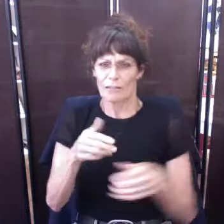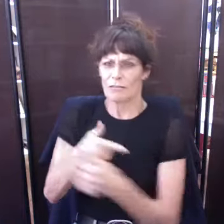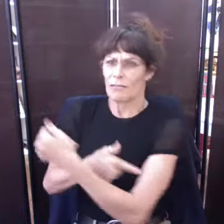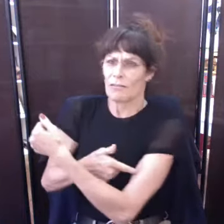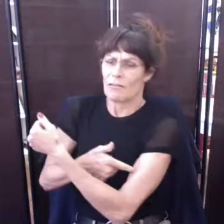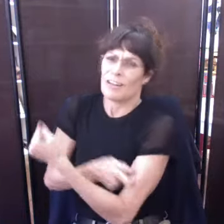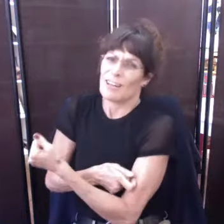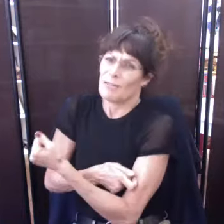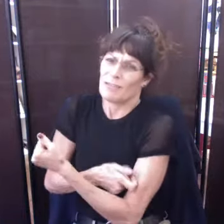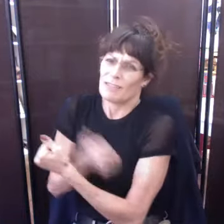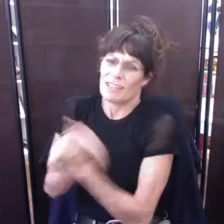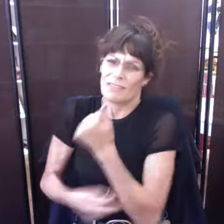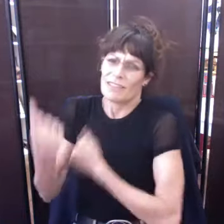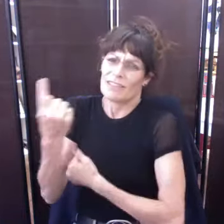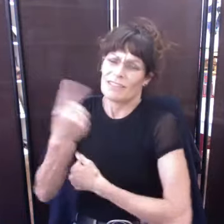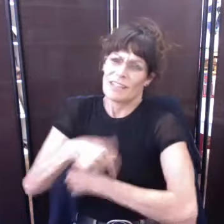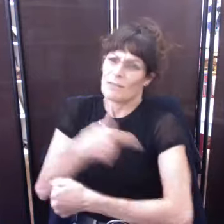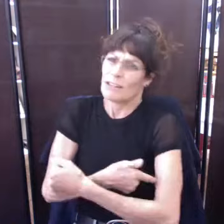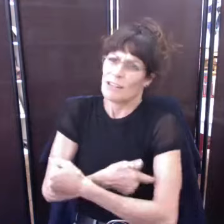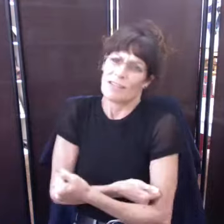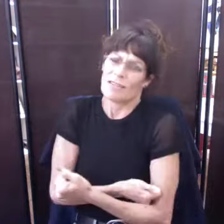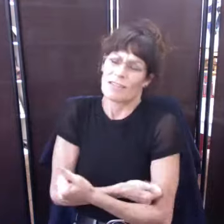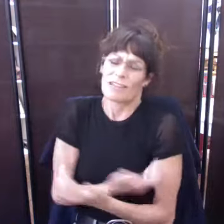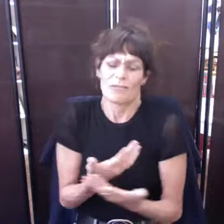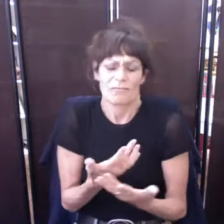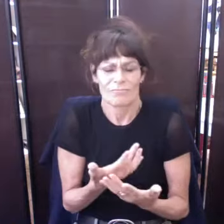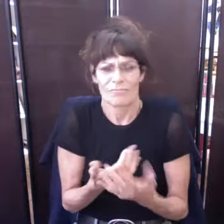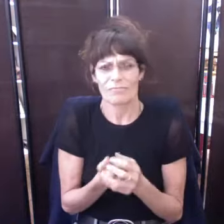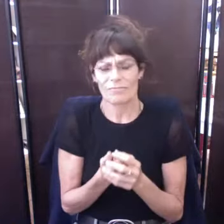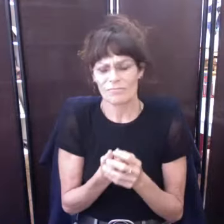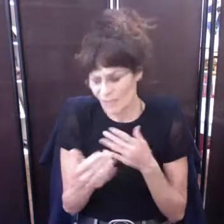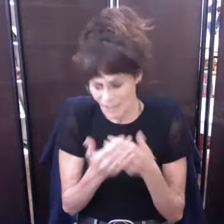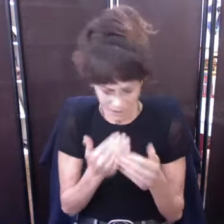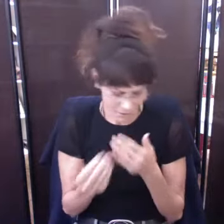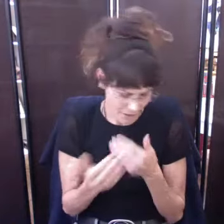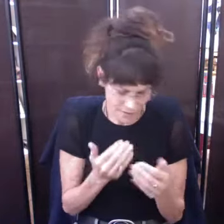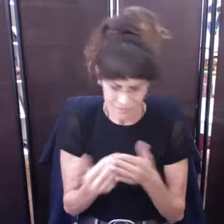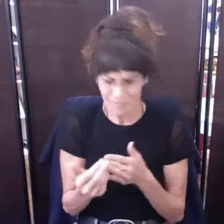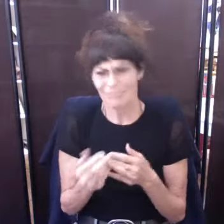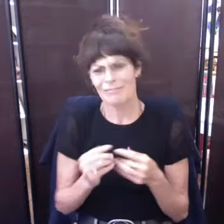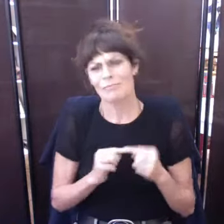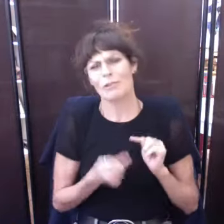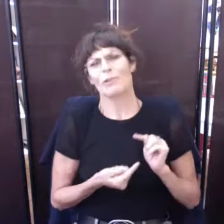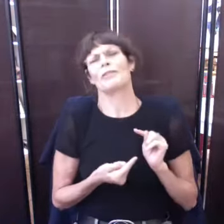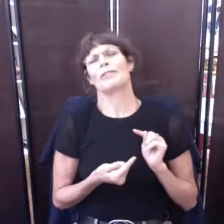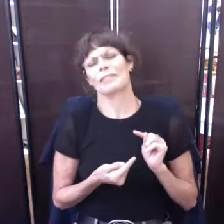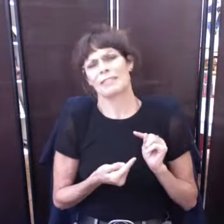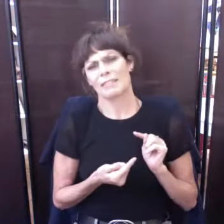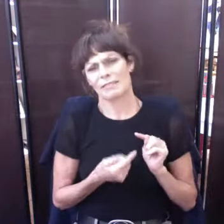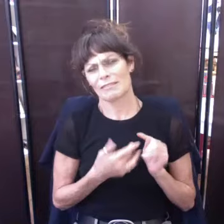it brings it right back. So anyway, so I'm a hurting unit. I feel incredibly sad to hear